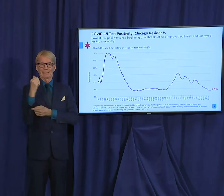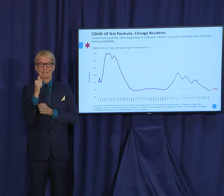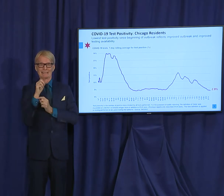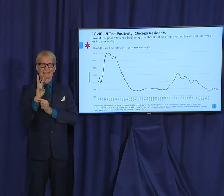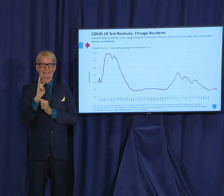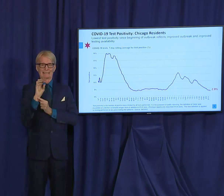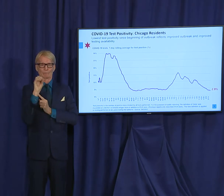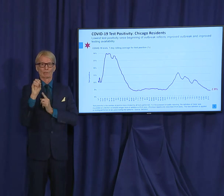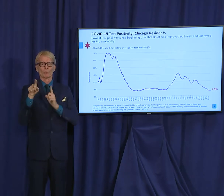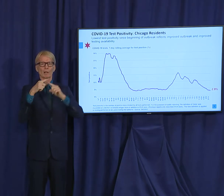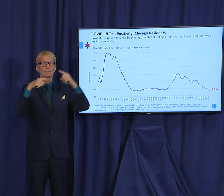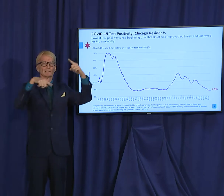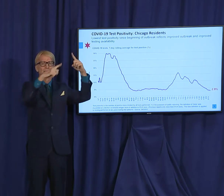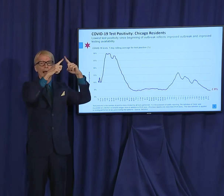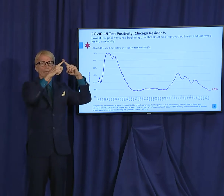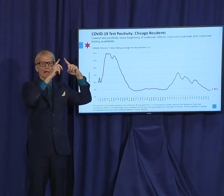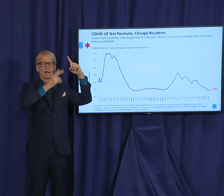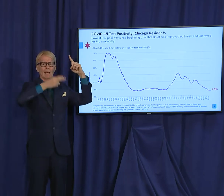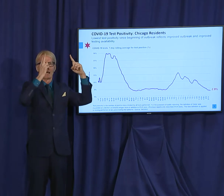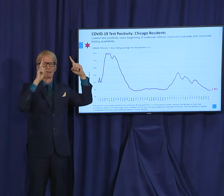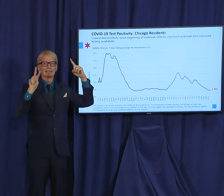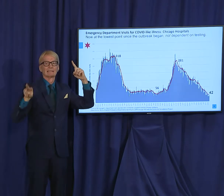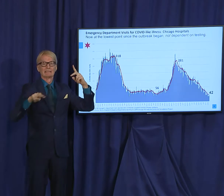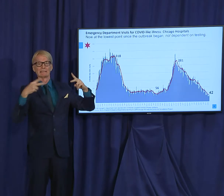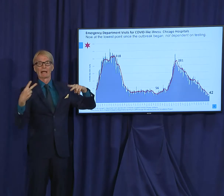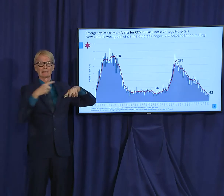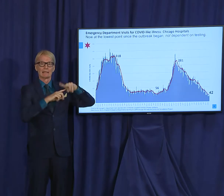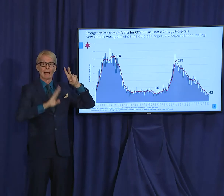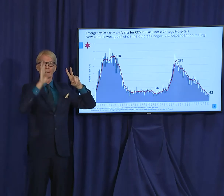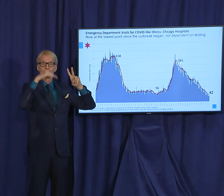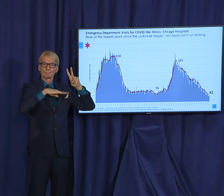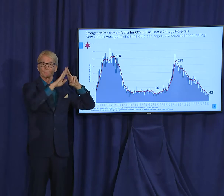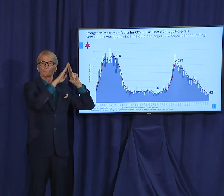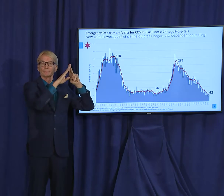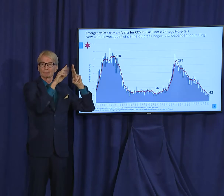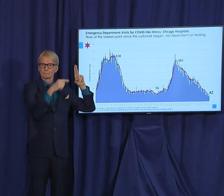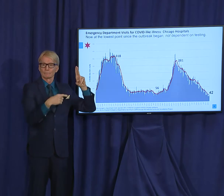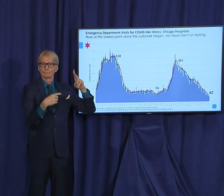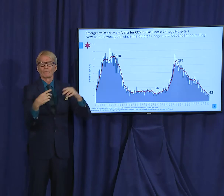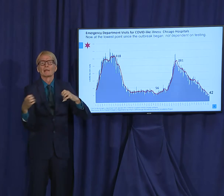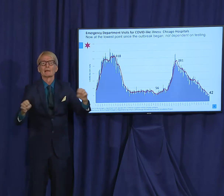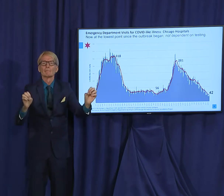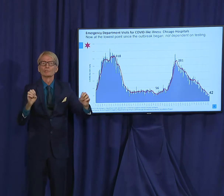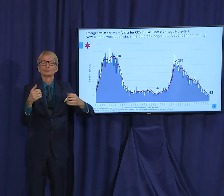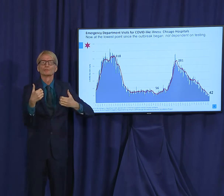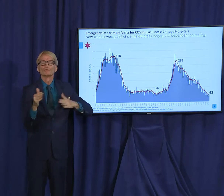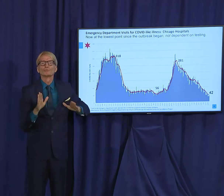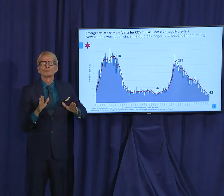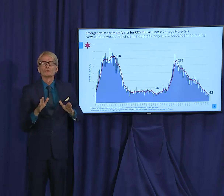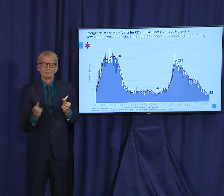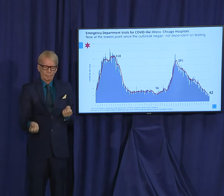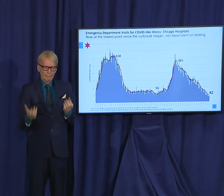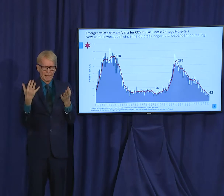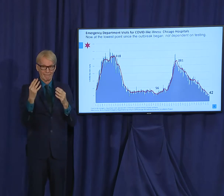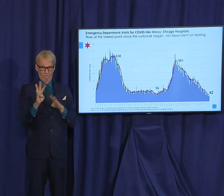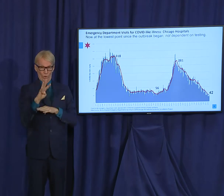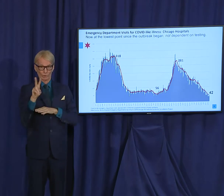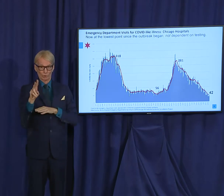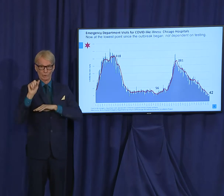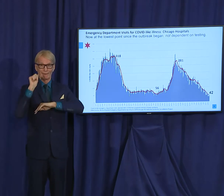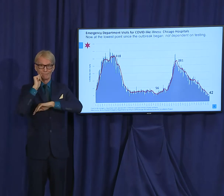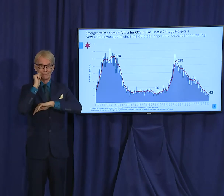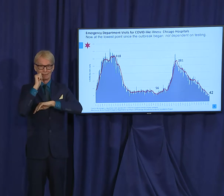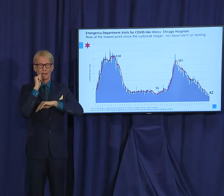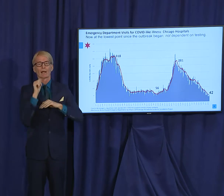of at the top of our second peak here. We look at emergency department visits, like I mentioned, just 42 a day, the lowest